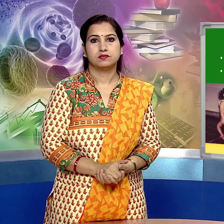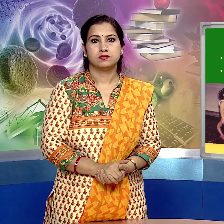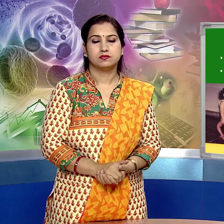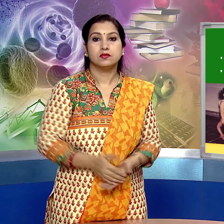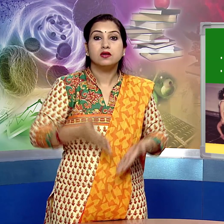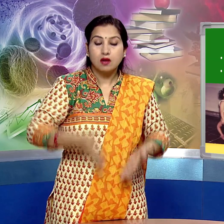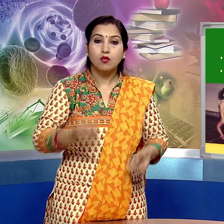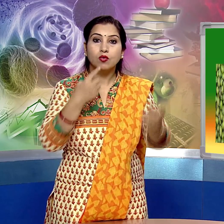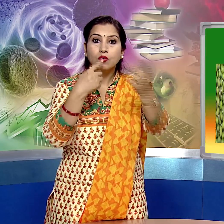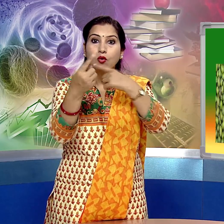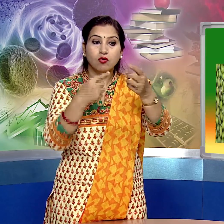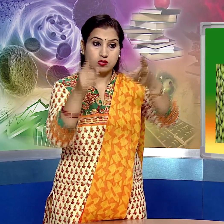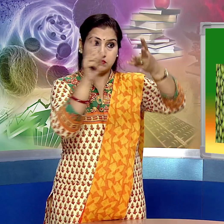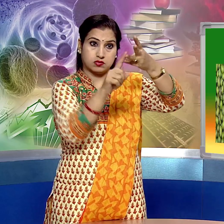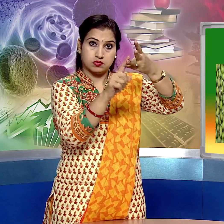Now we will talk about iron.